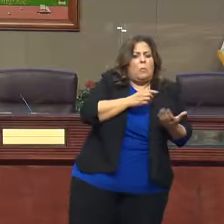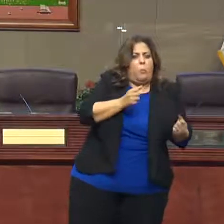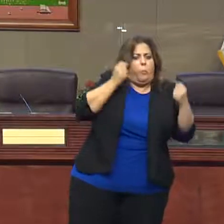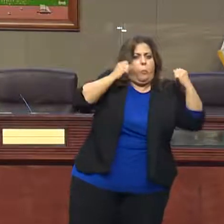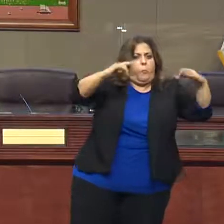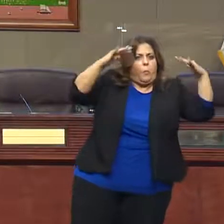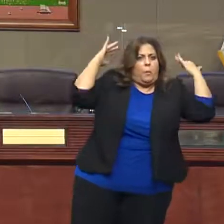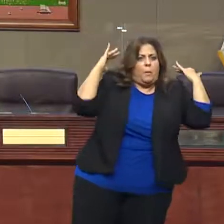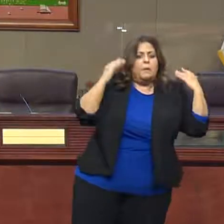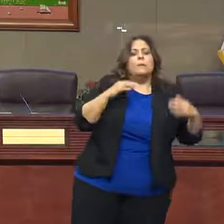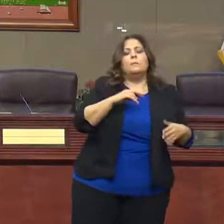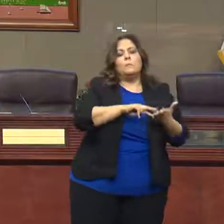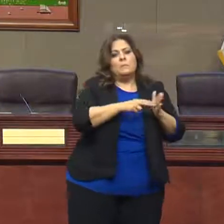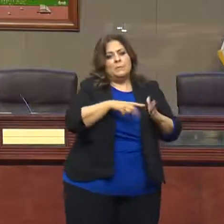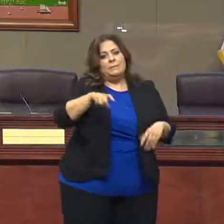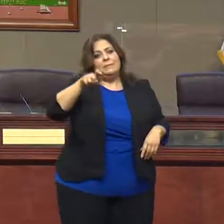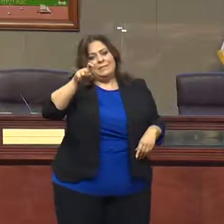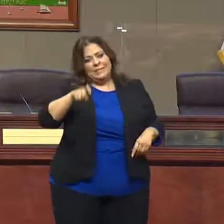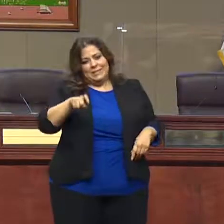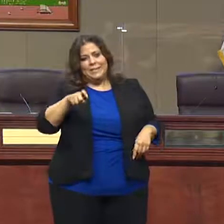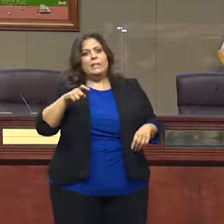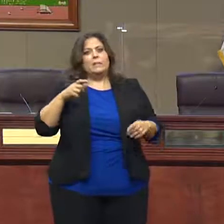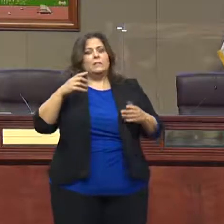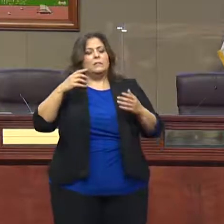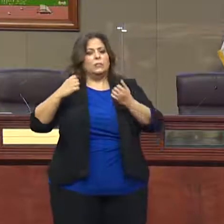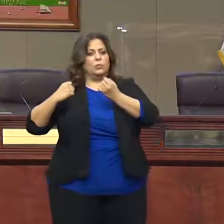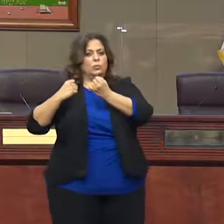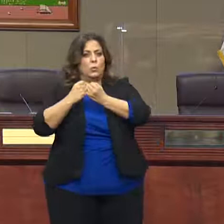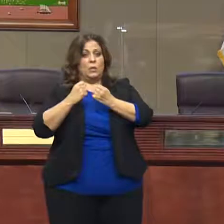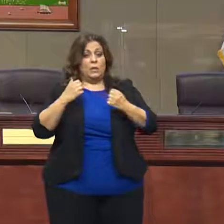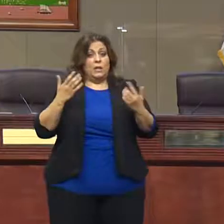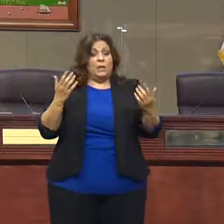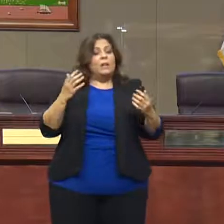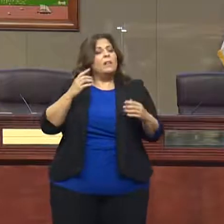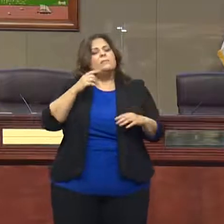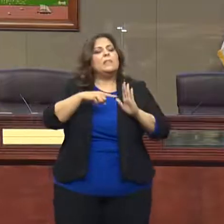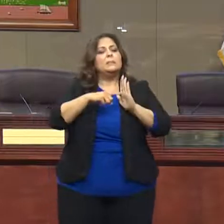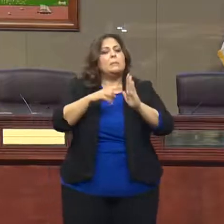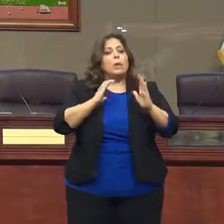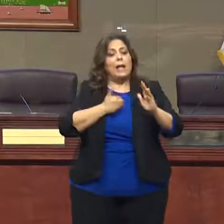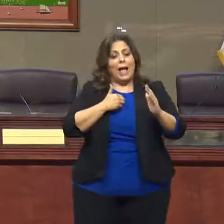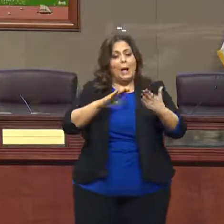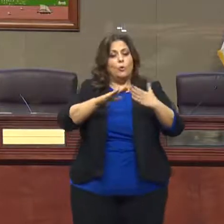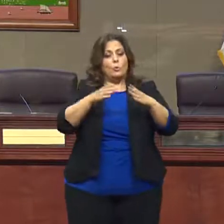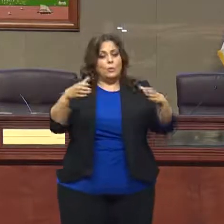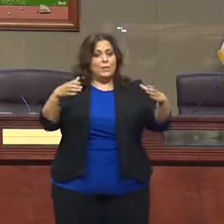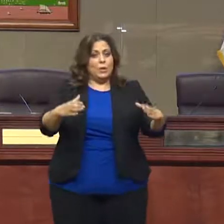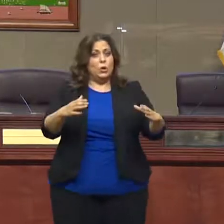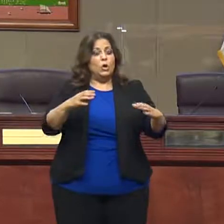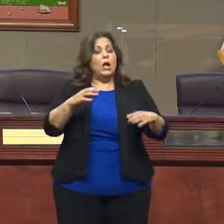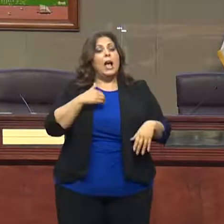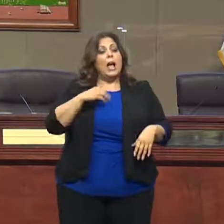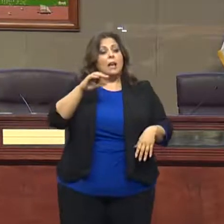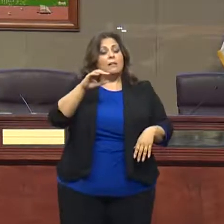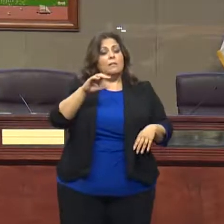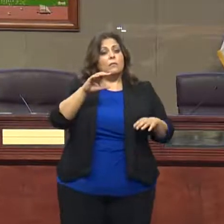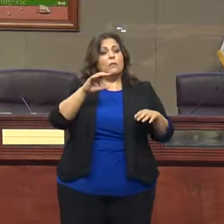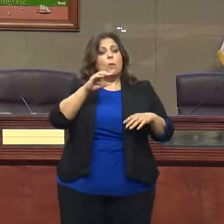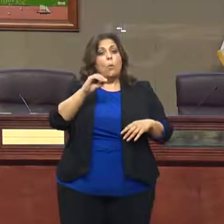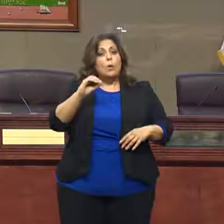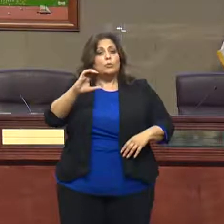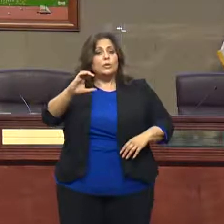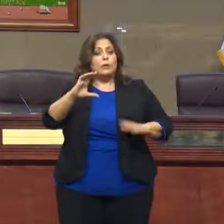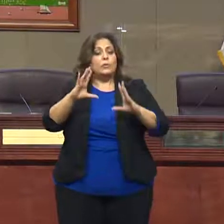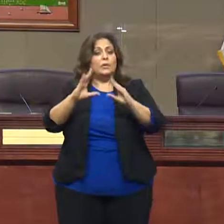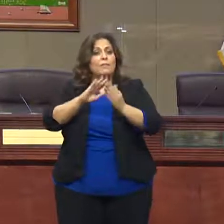you look at our community, the regional asset that we had at the Orange County Convention Center has proved to